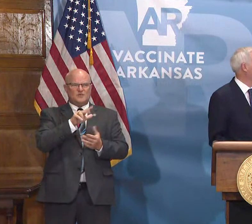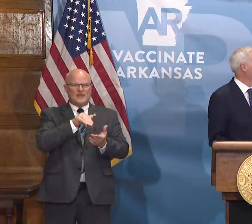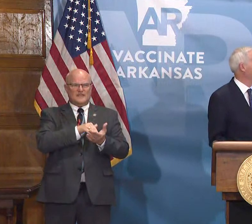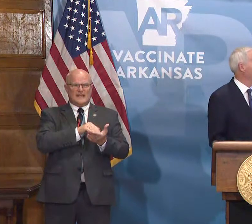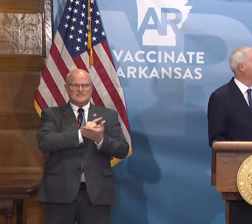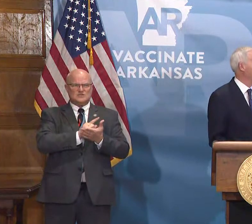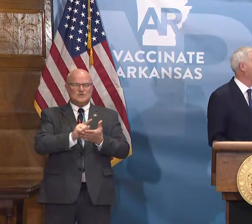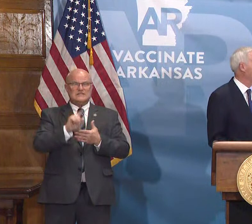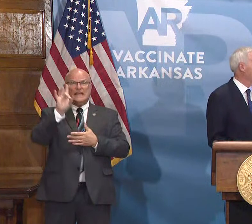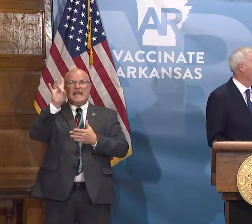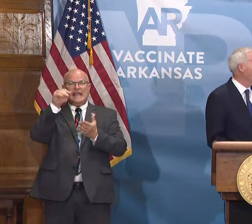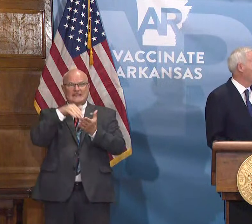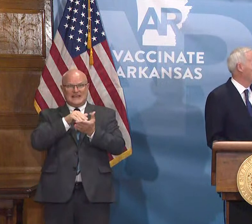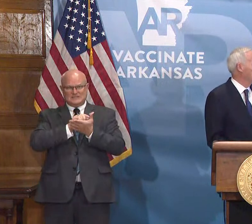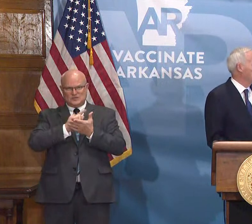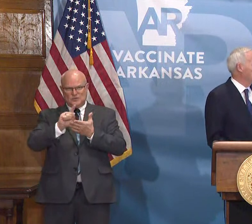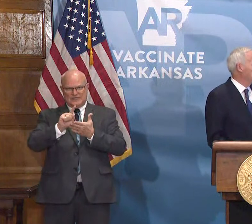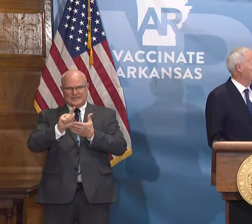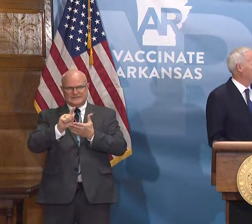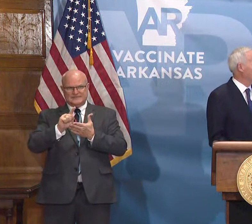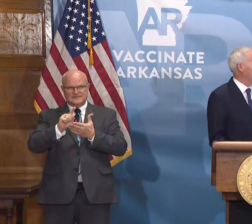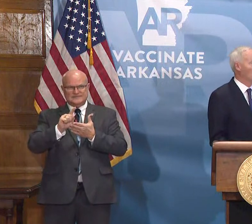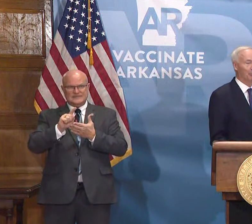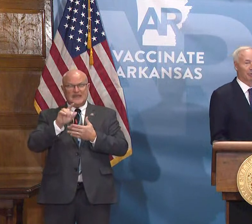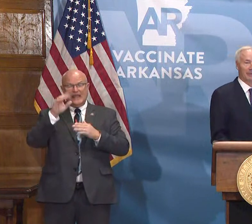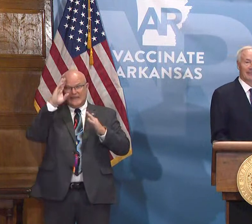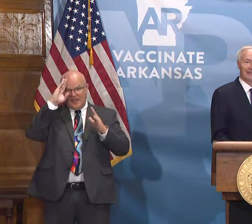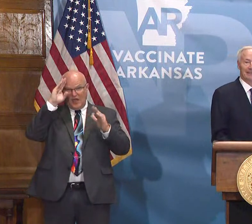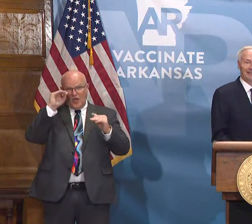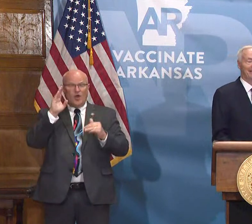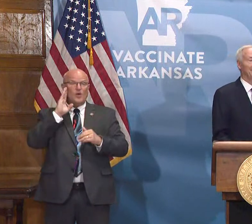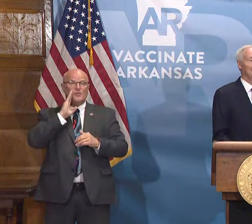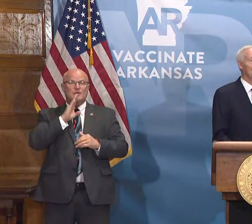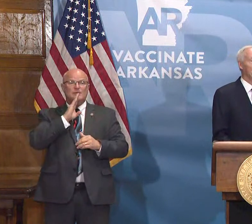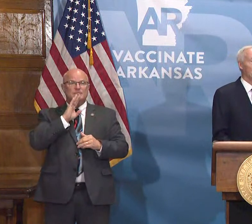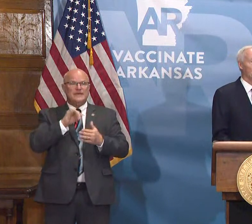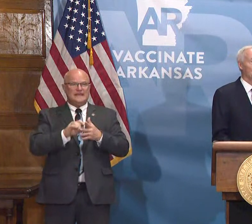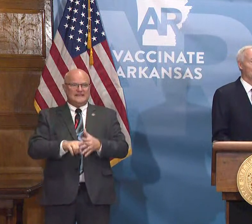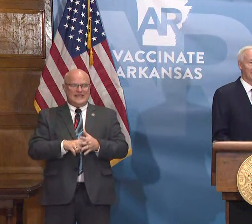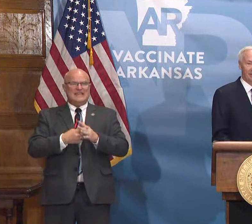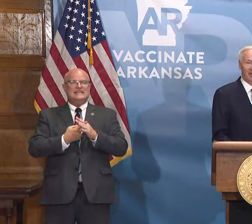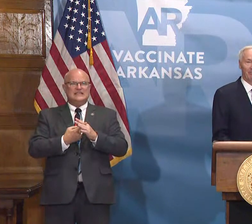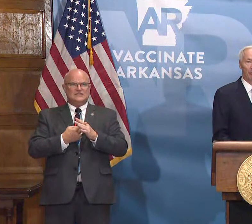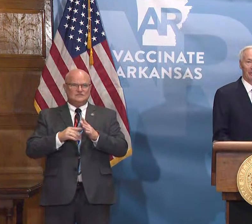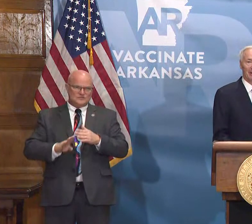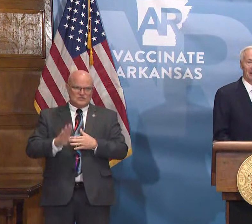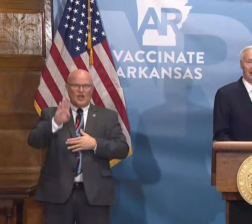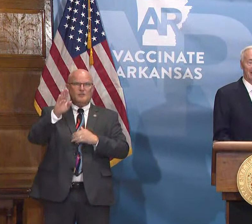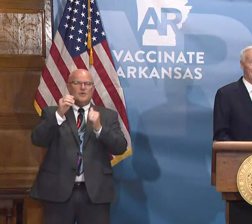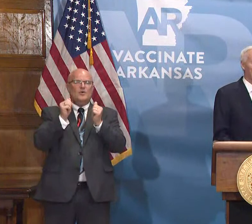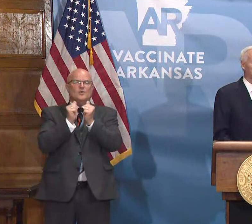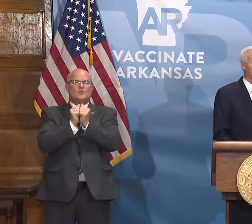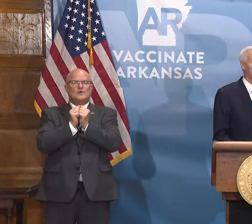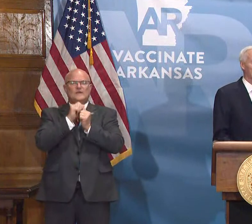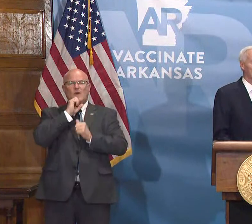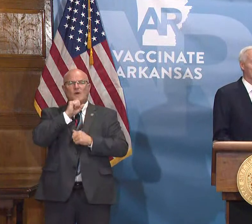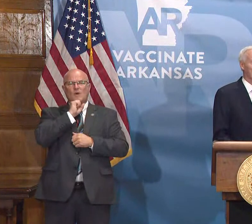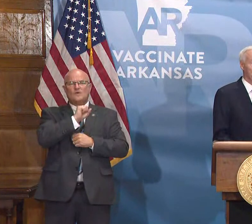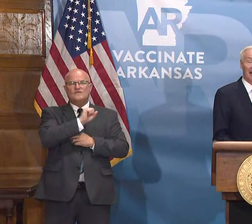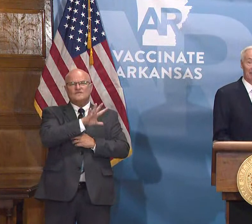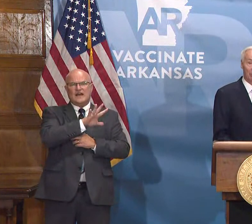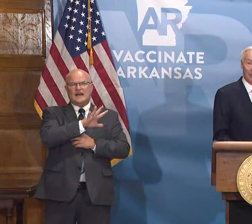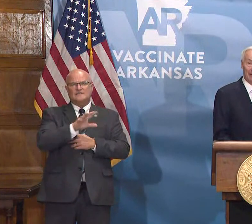3,000 a week to 8,000 a week. And that, I hope, will be the initial jump with our